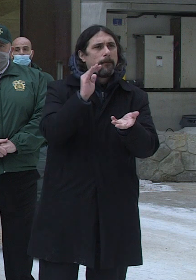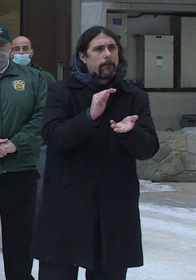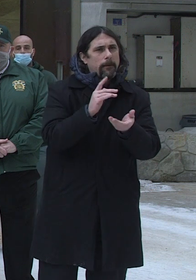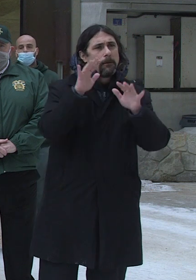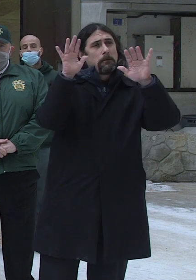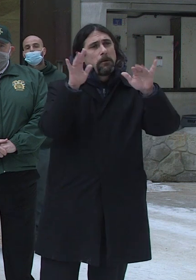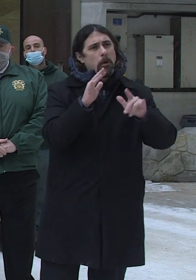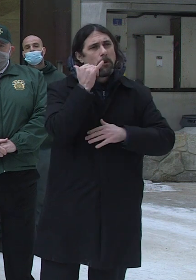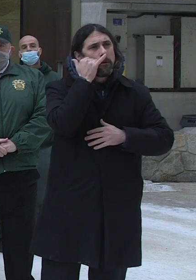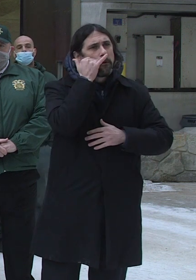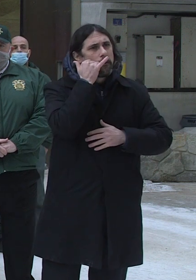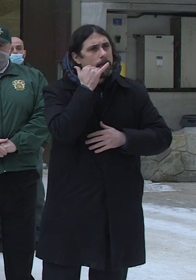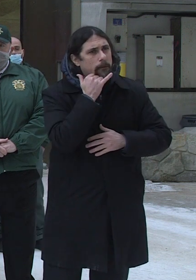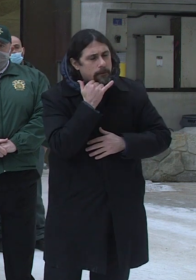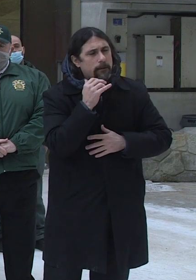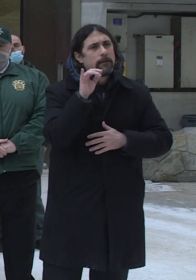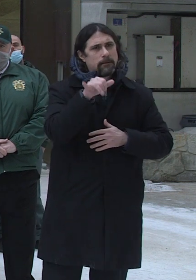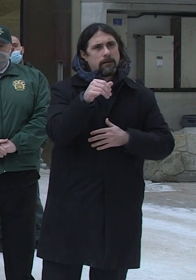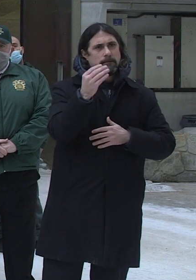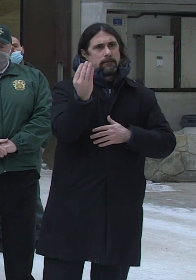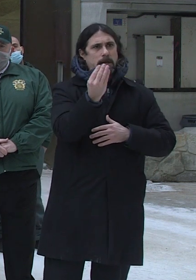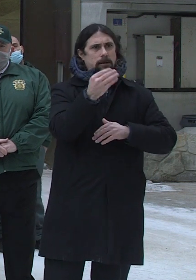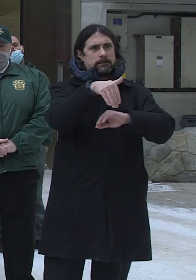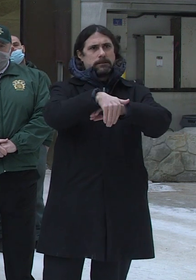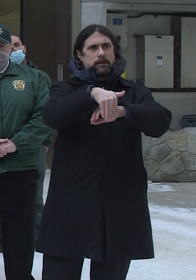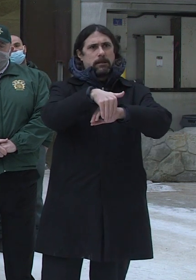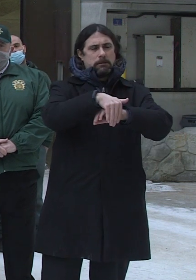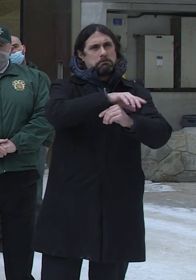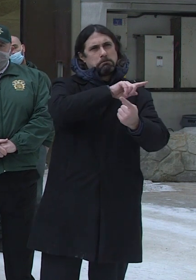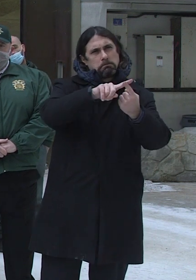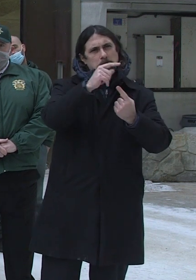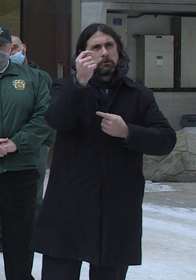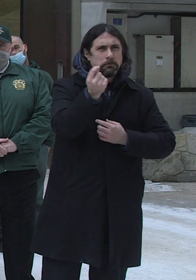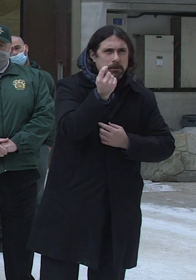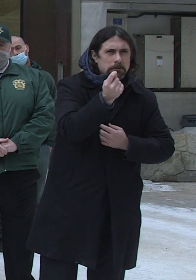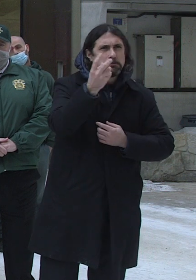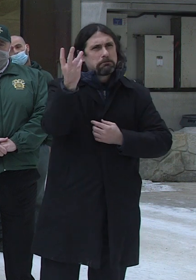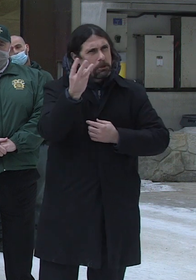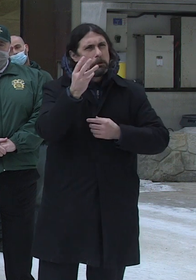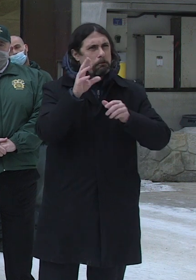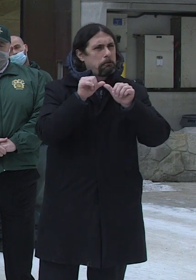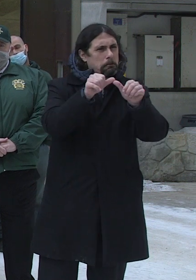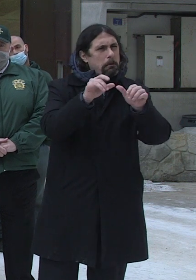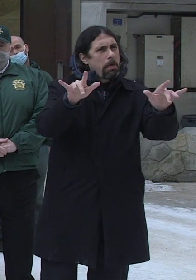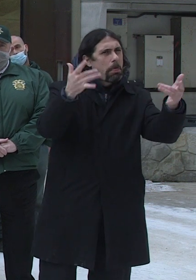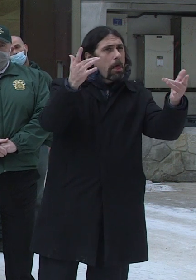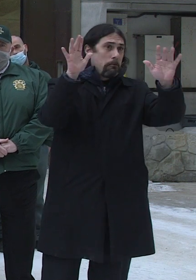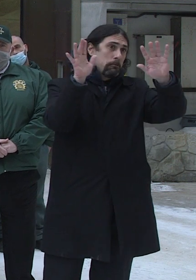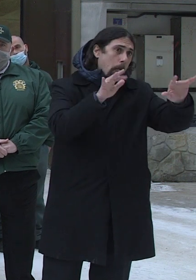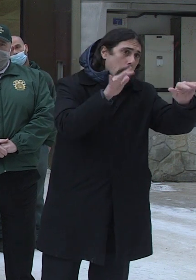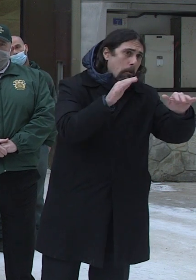on the specifics of what sanitation is going to do, but a few things that the city is doing. Again, we've put our tow truck task force